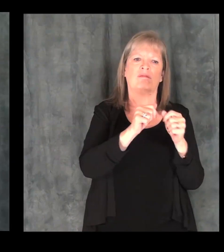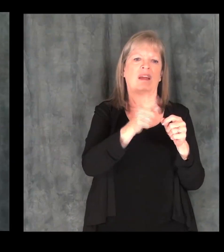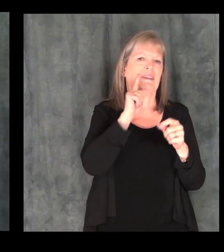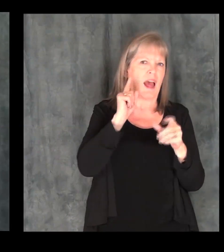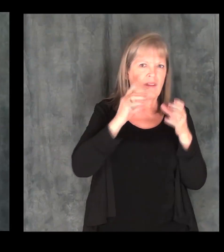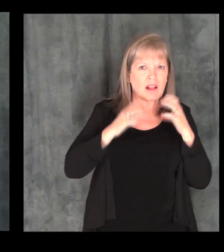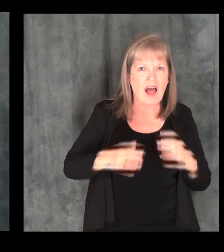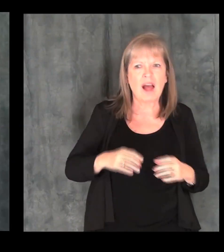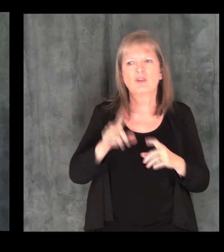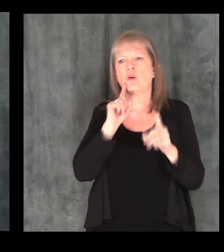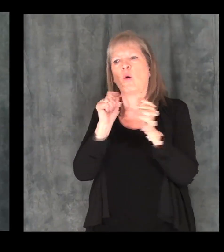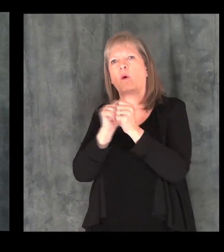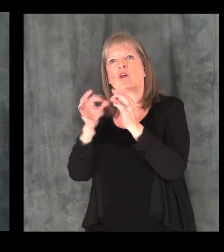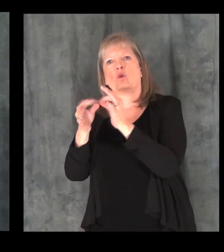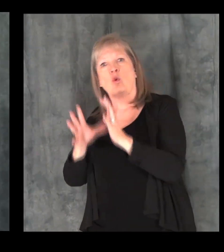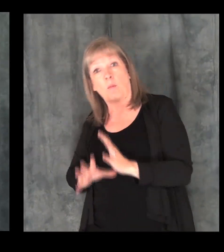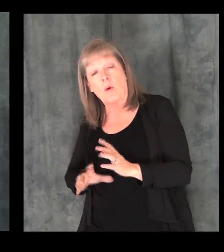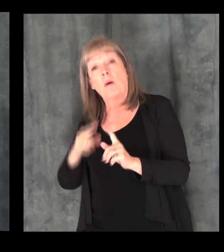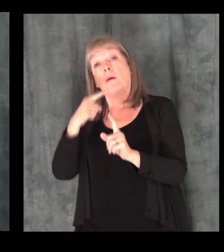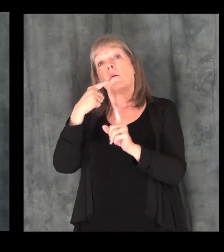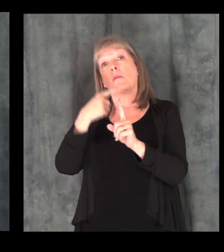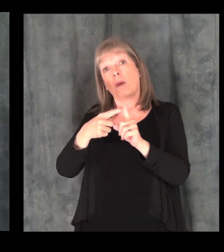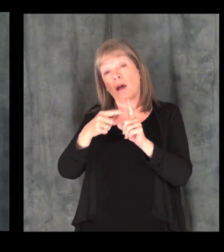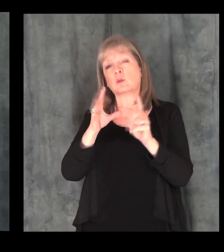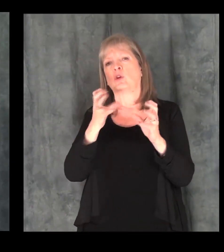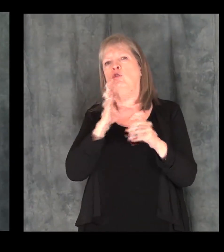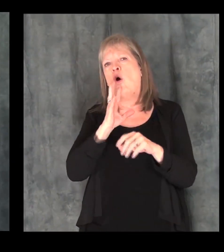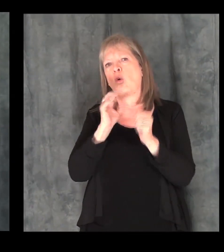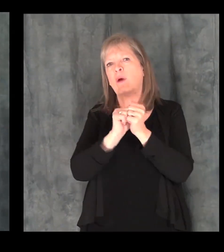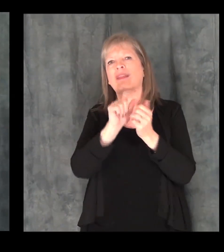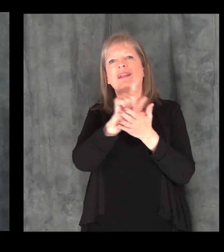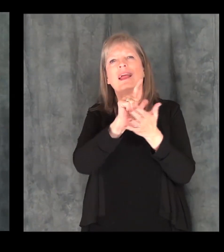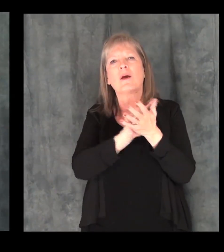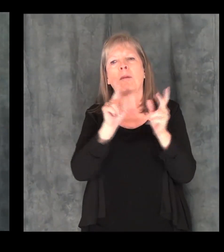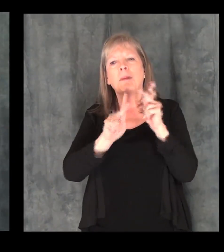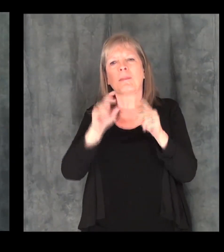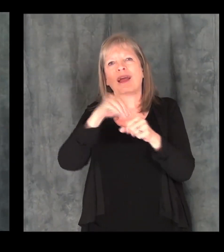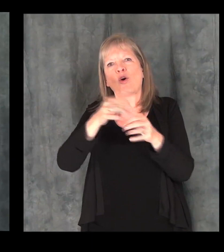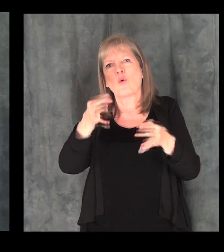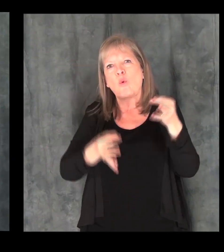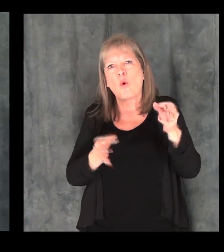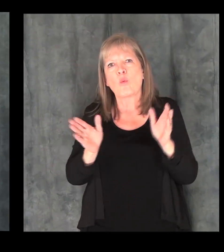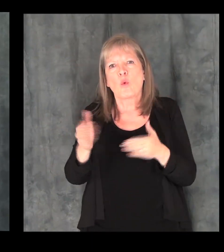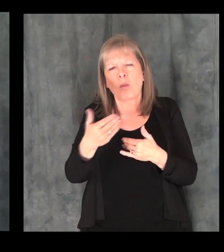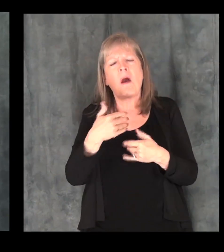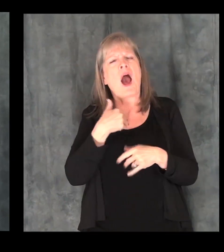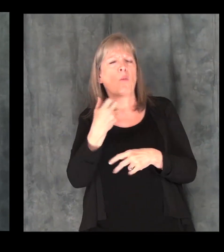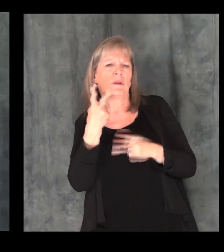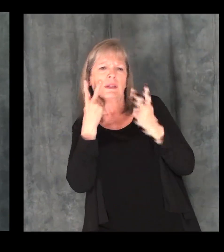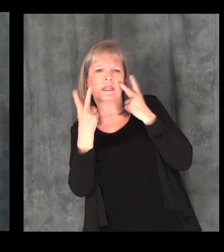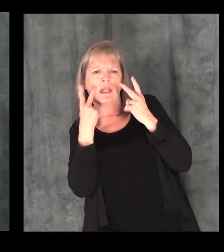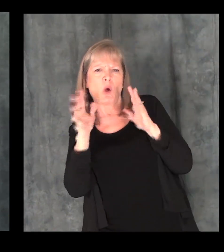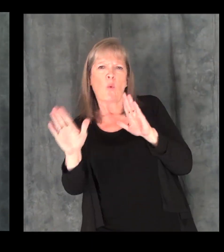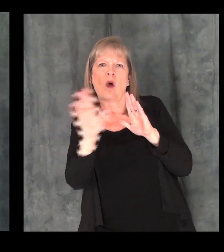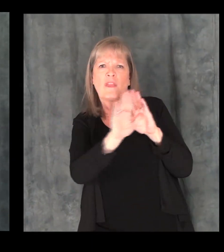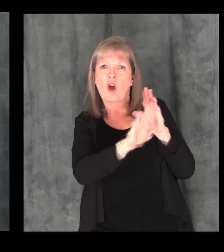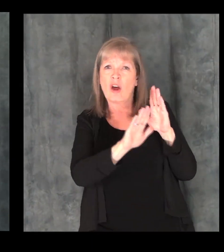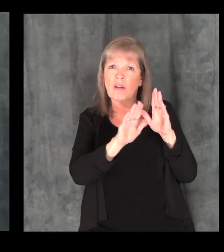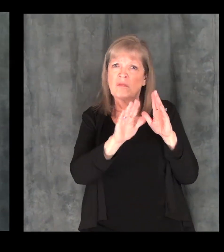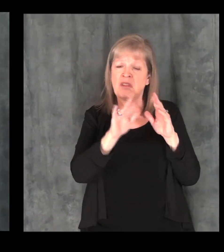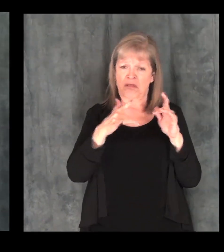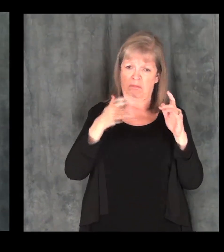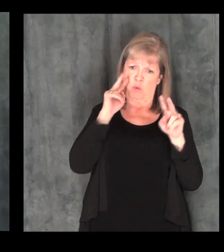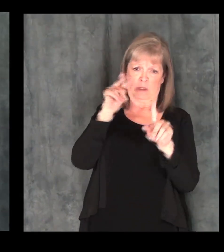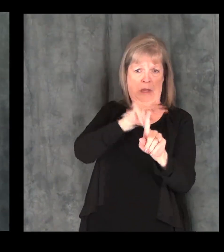to any of the legal personnel involved in the courtroom to assess their perceptions of whether the whole thing was working well or